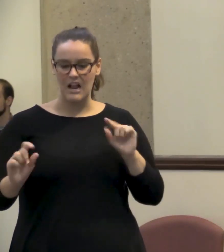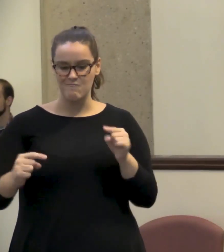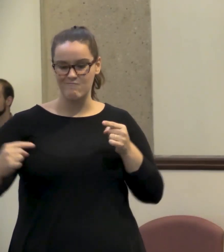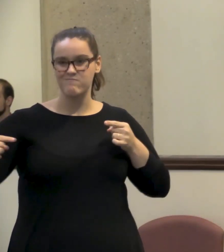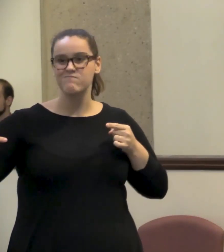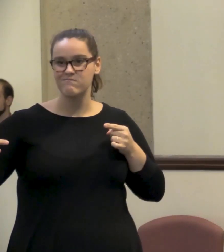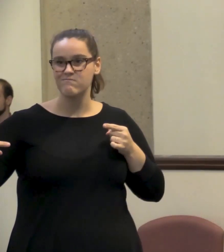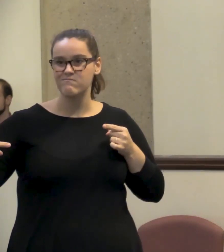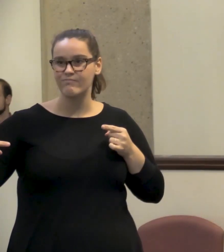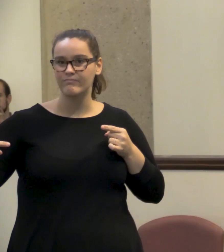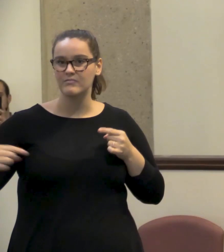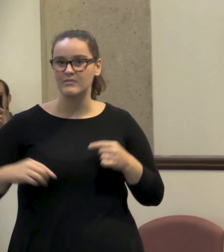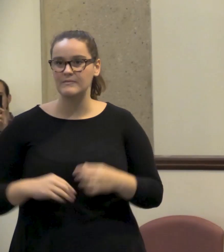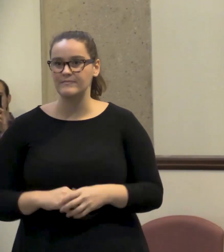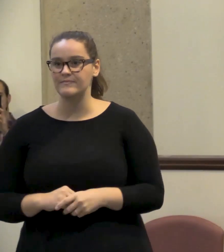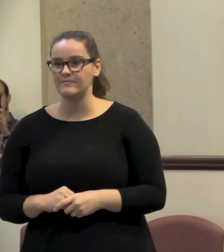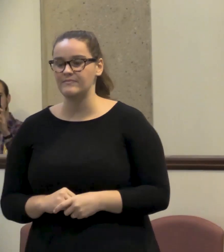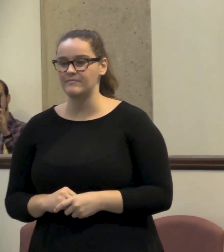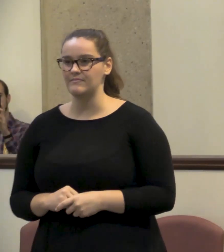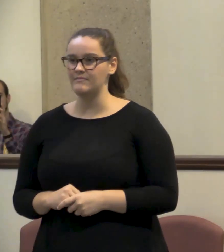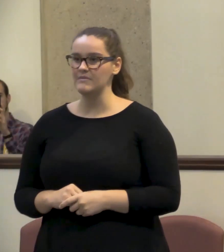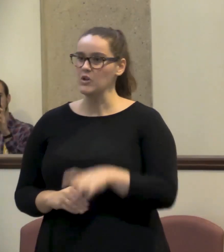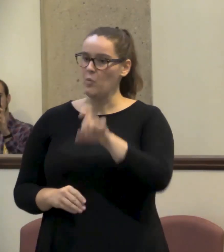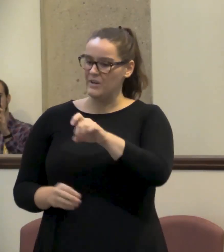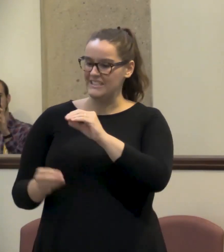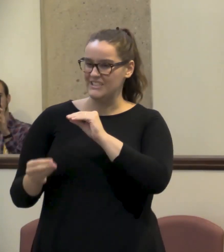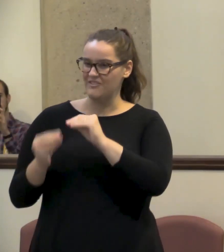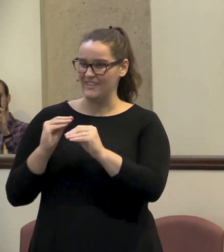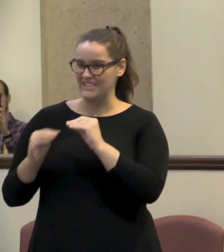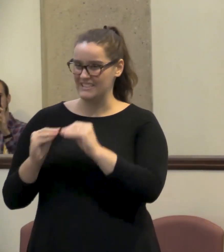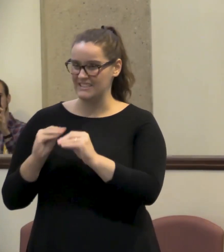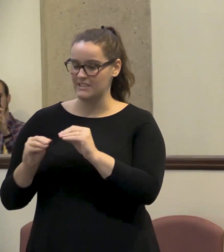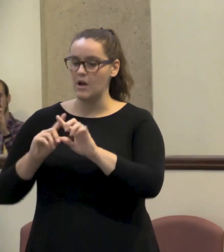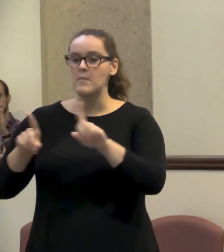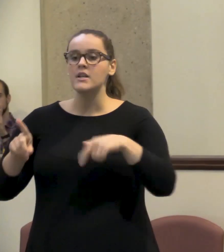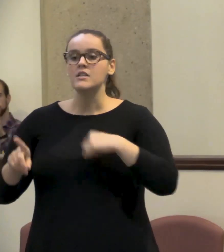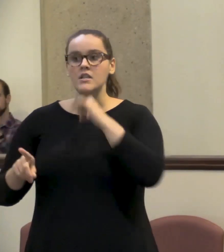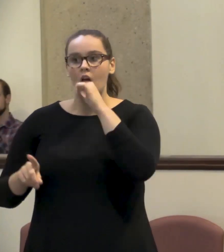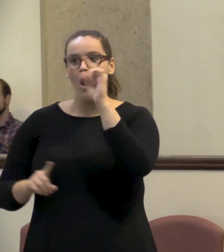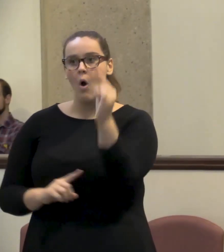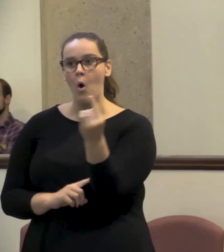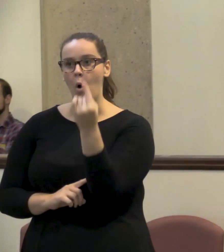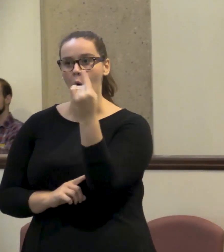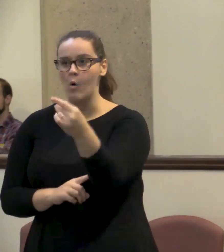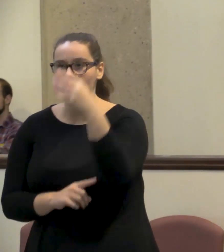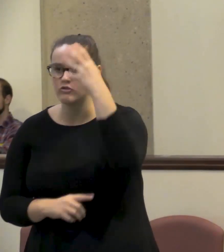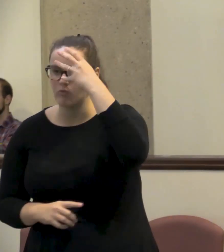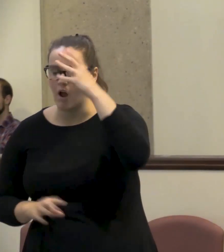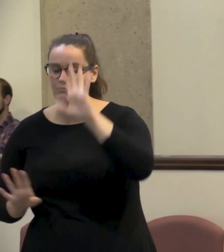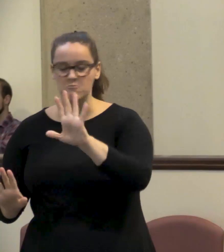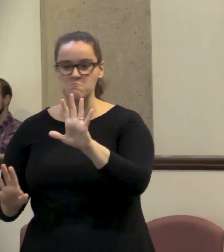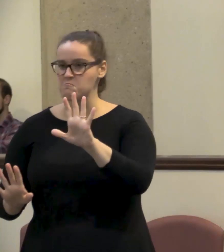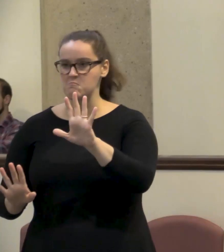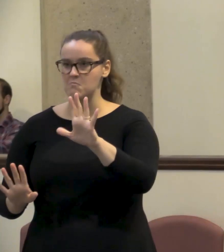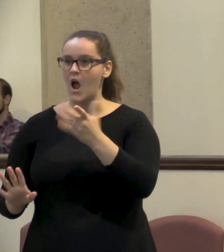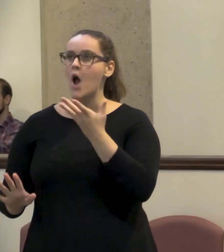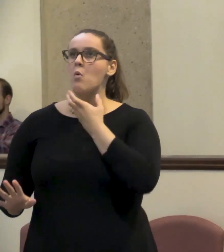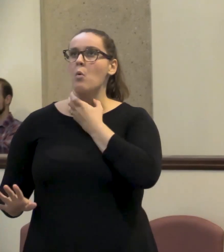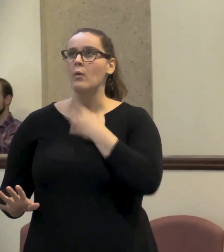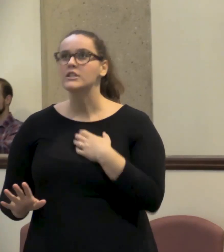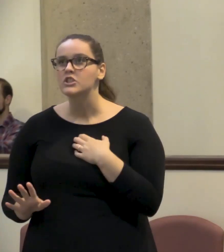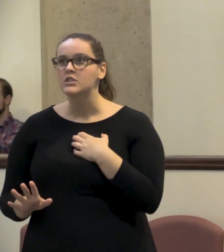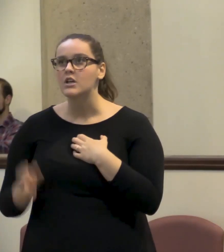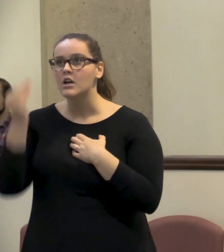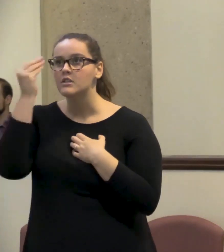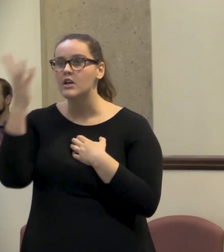community of nations. And obviously that's something that we gotta turn around. But it's not just him. I wish I could come back from the House of Representatives and tell you